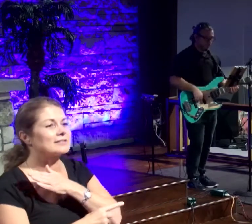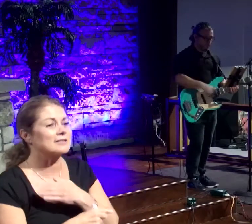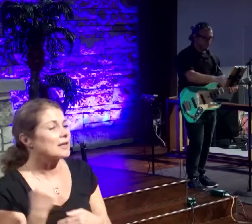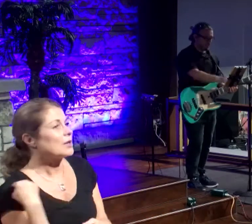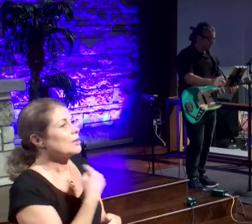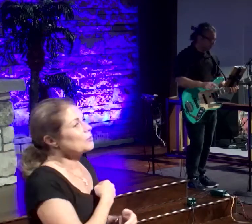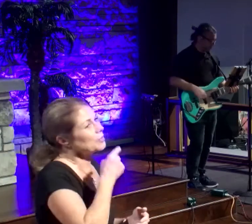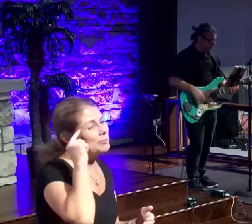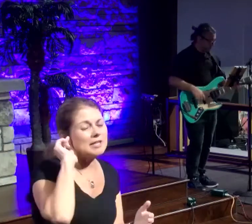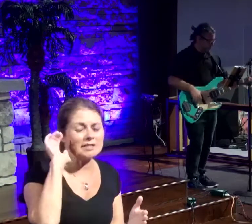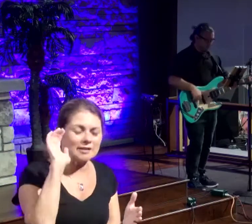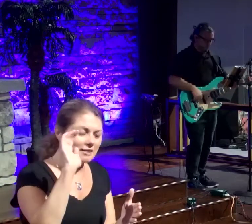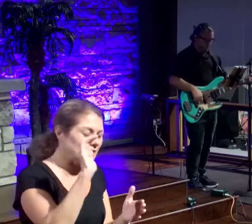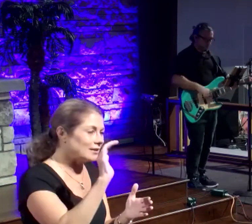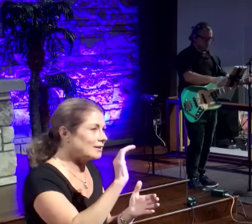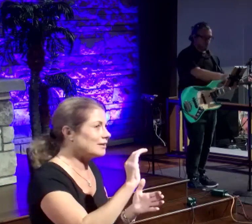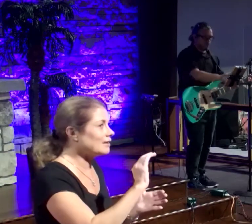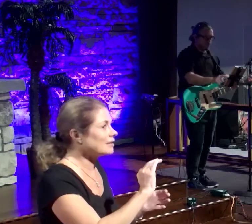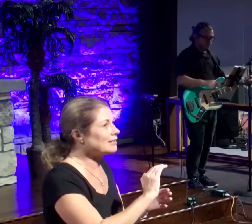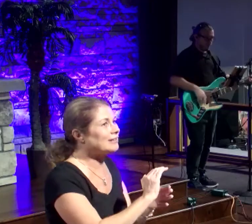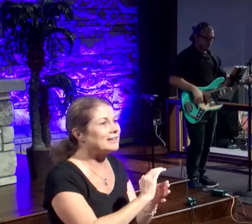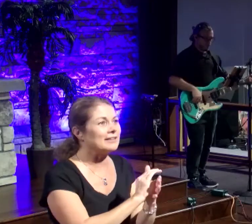temptations, God, we